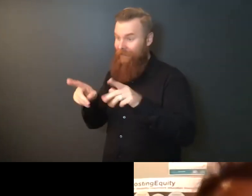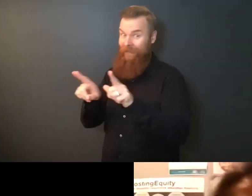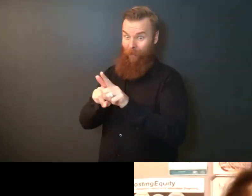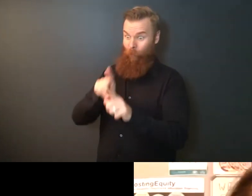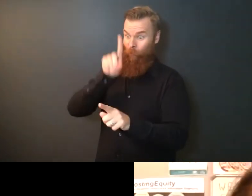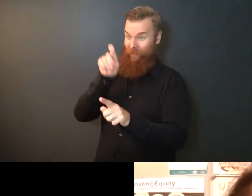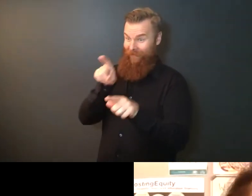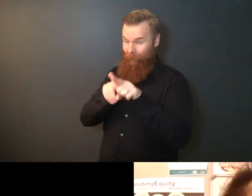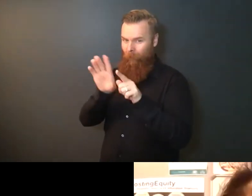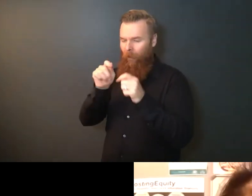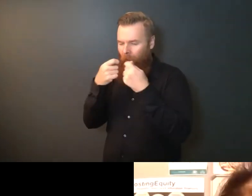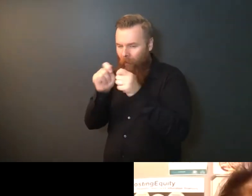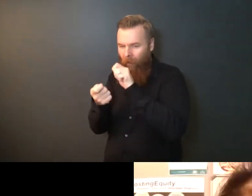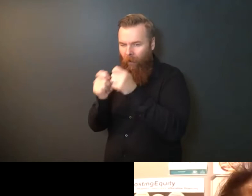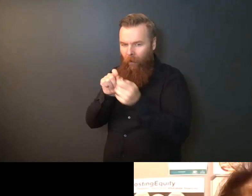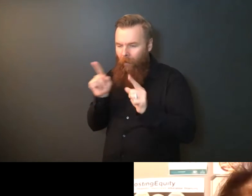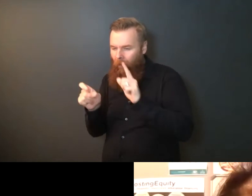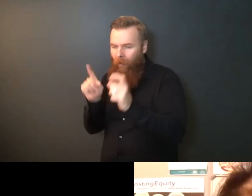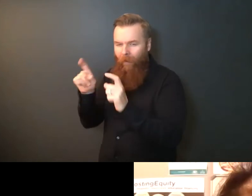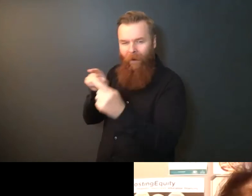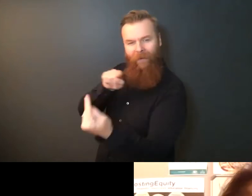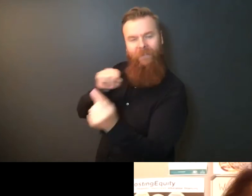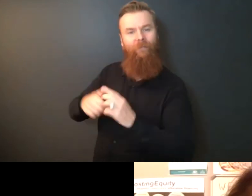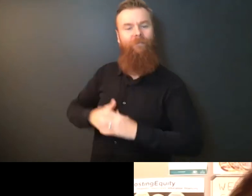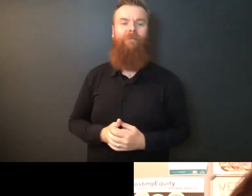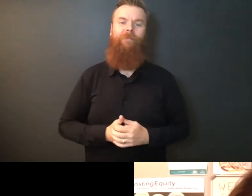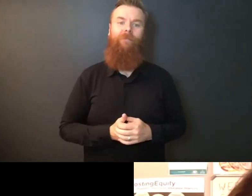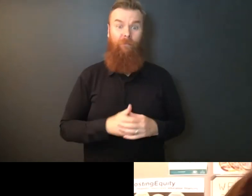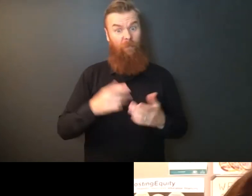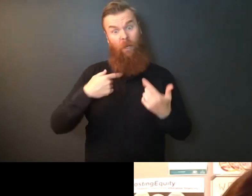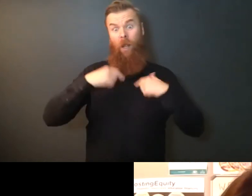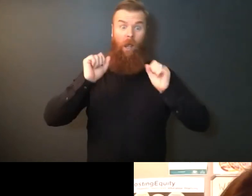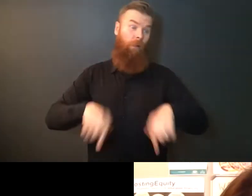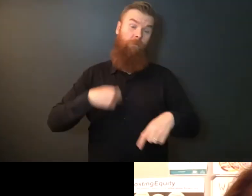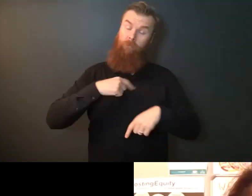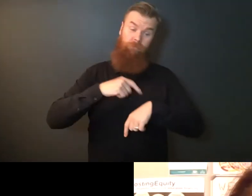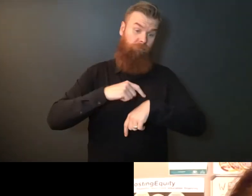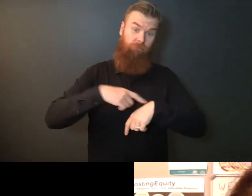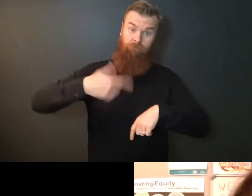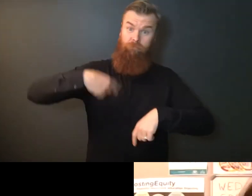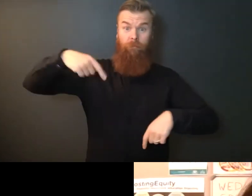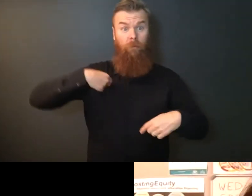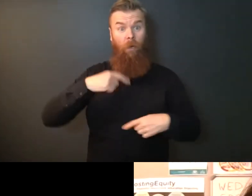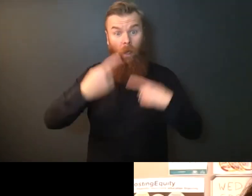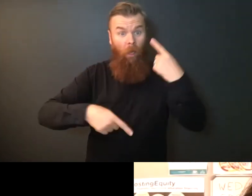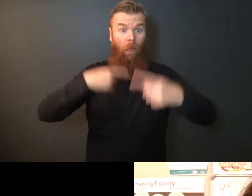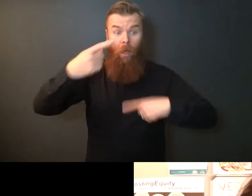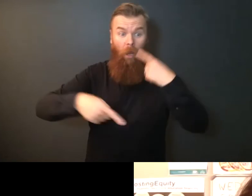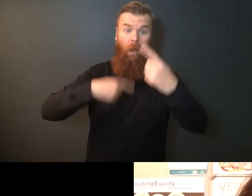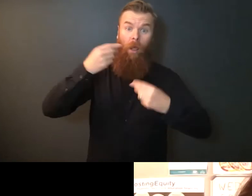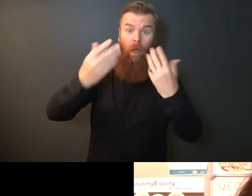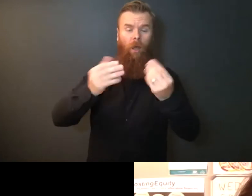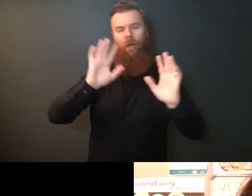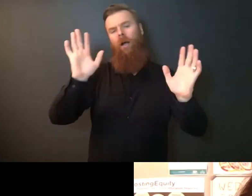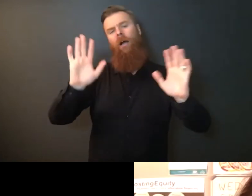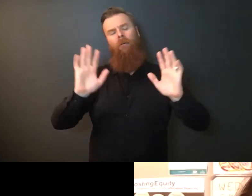but yeah, I could go on and on about that. And I think what it really brings to forward that we need to focus and maybe have a bit